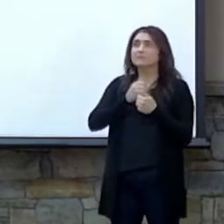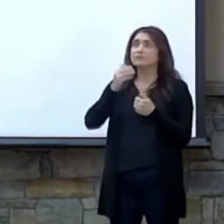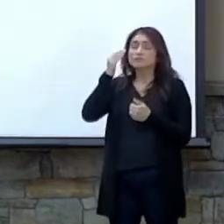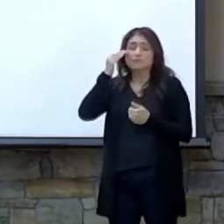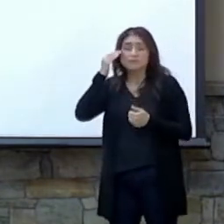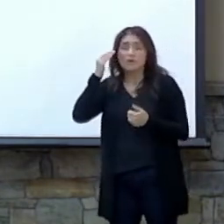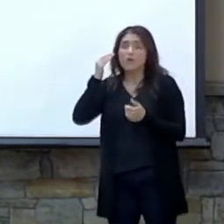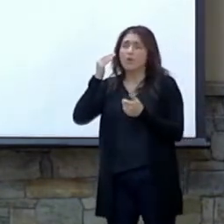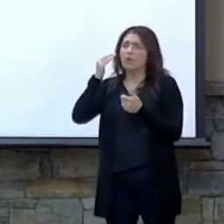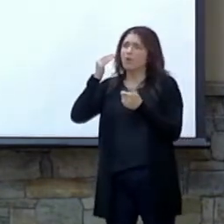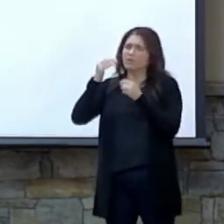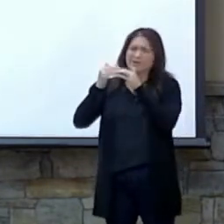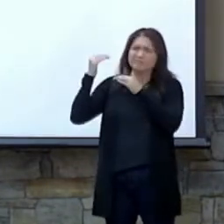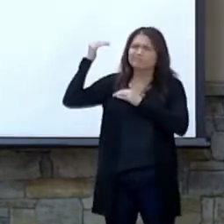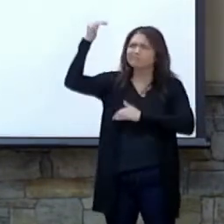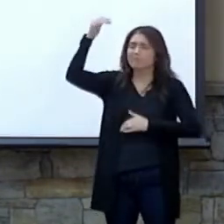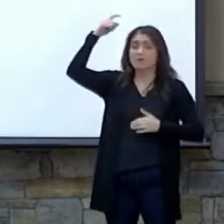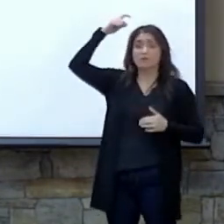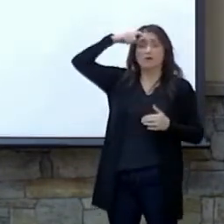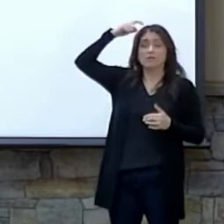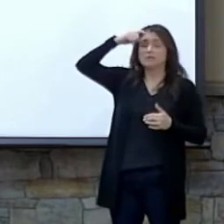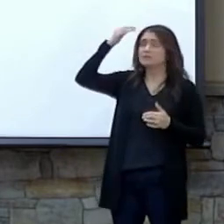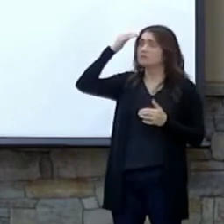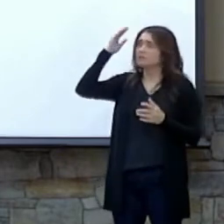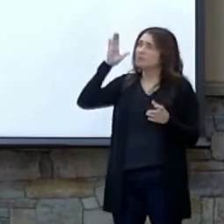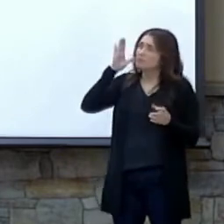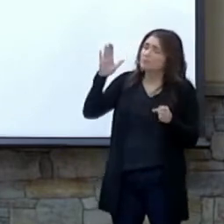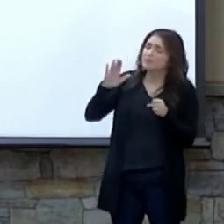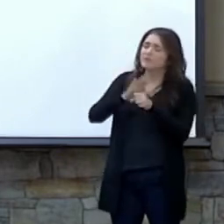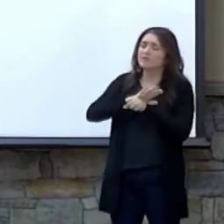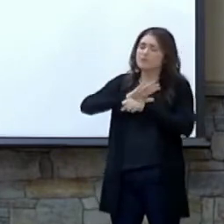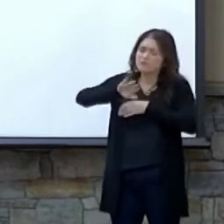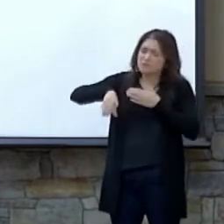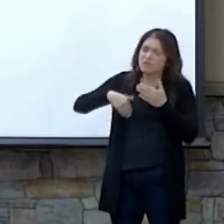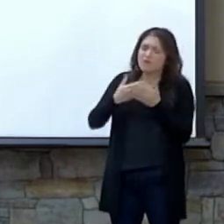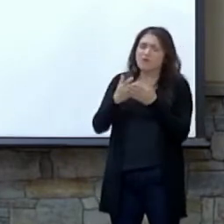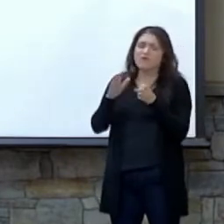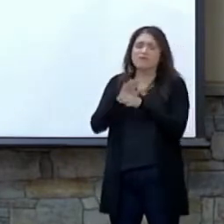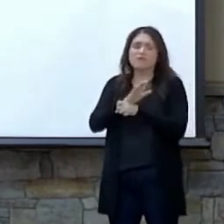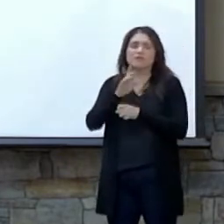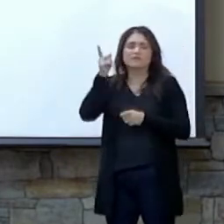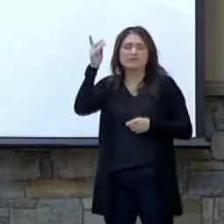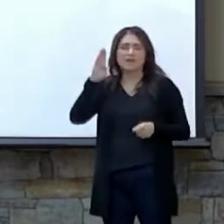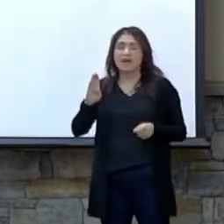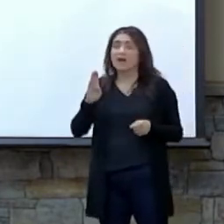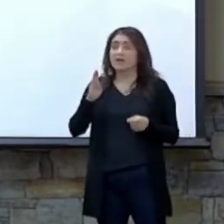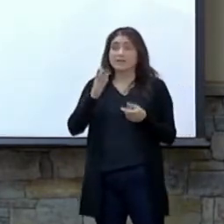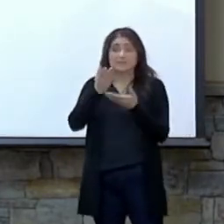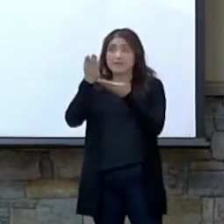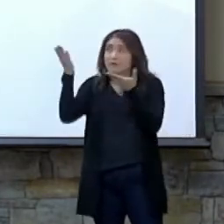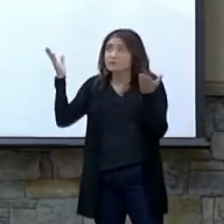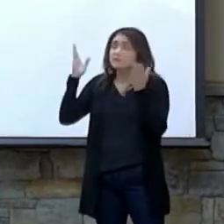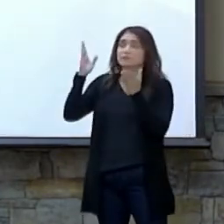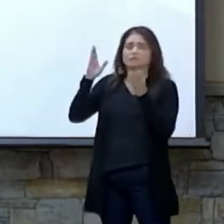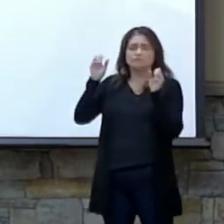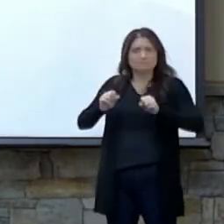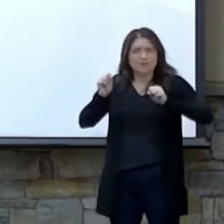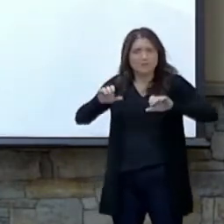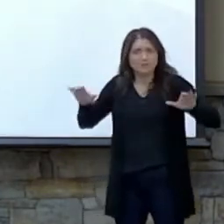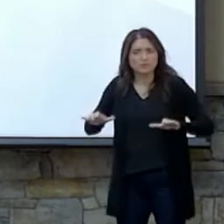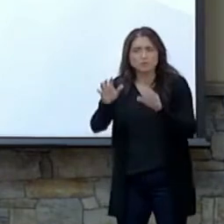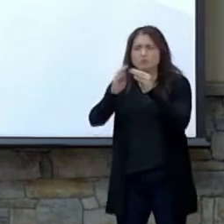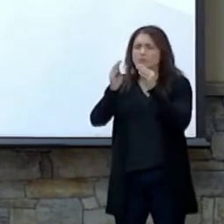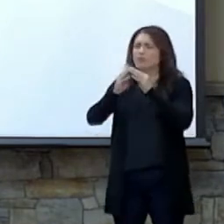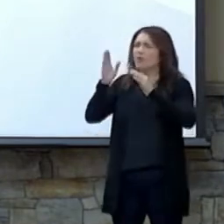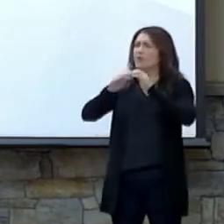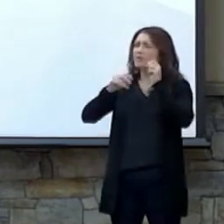that you may be filled with all the fullness of God. Now to Him who is able to do far more abundantly than all that we